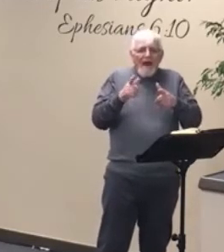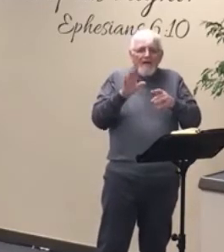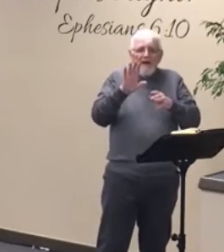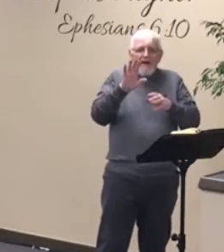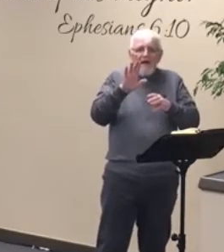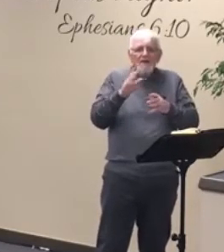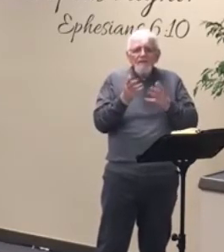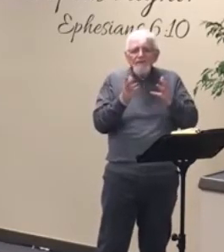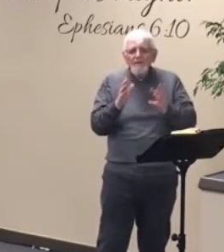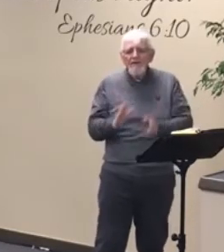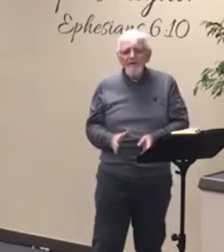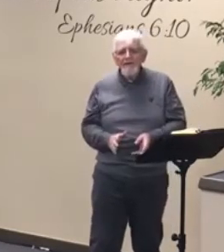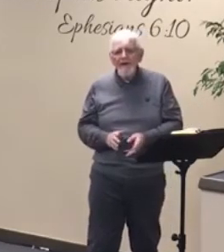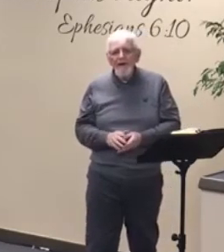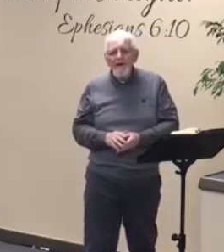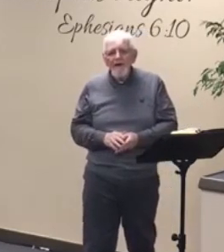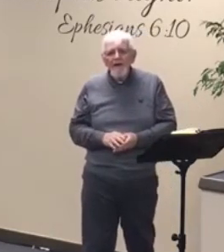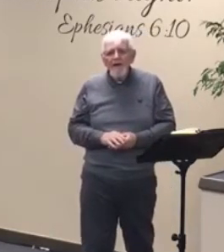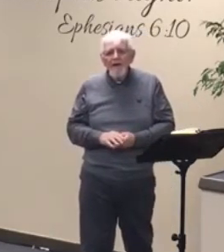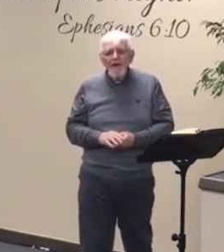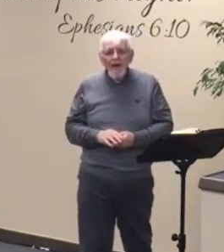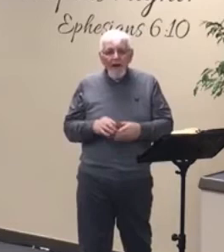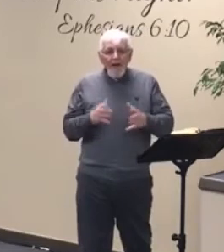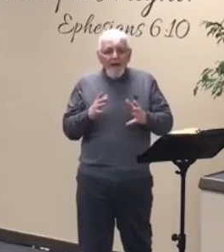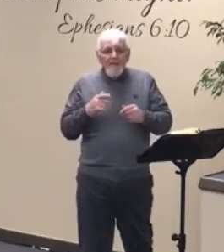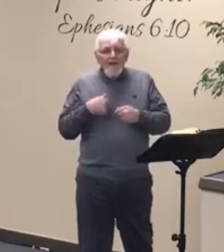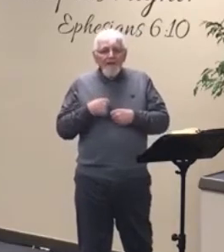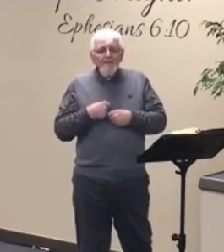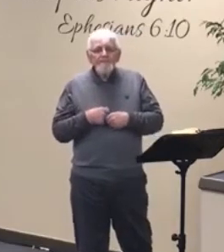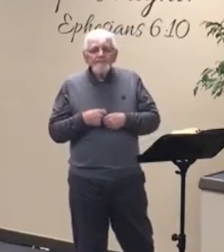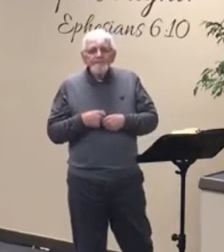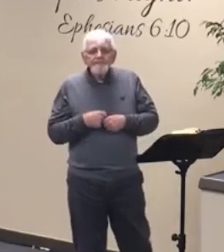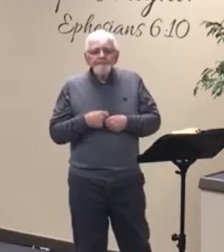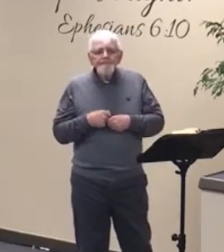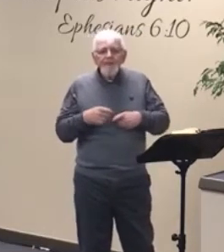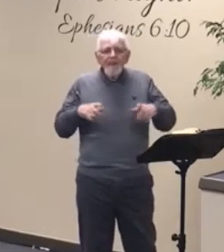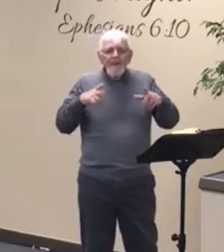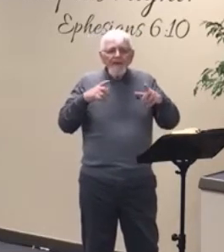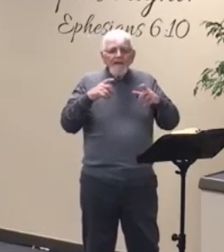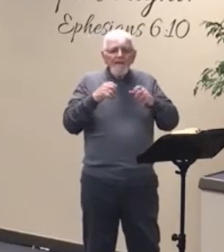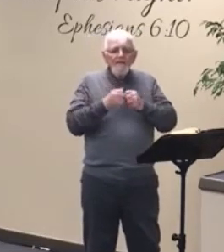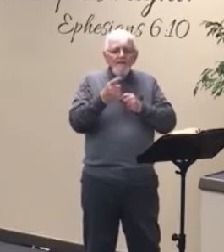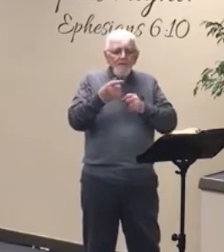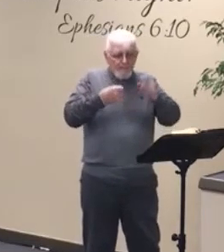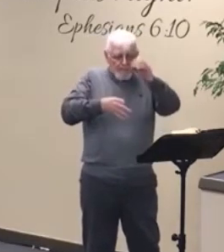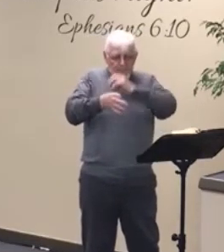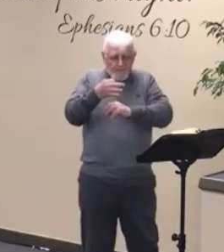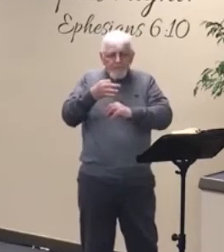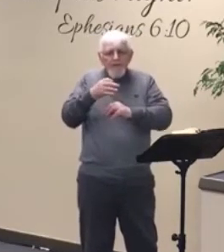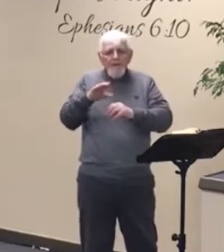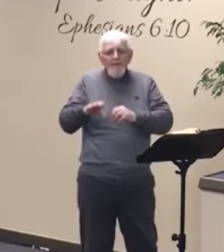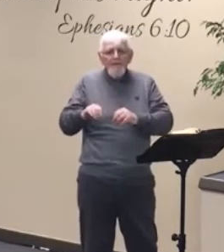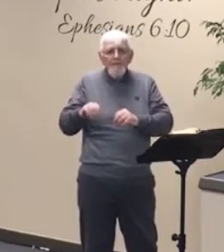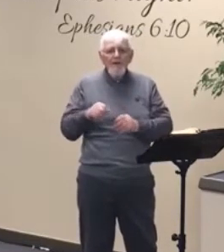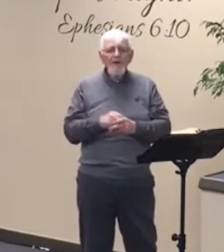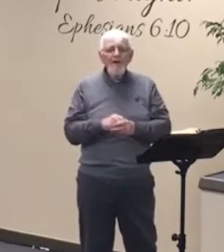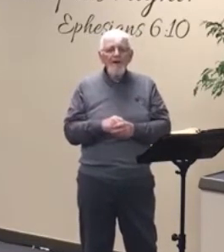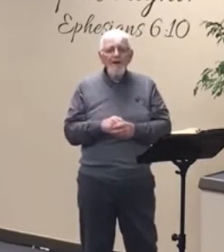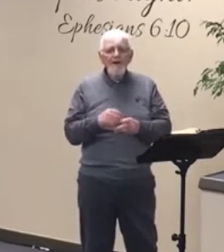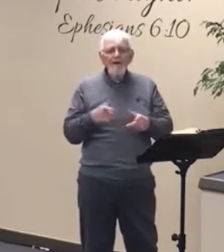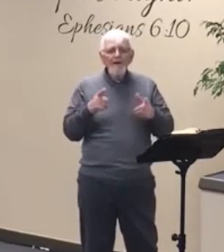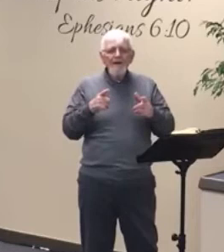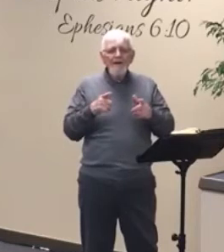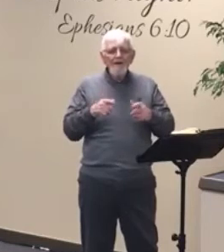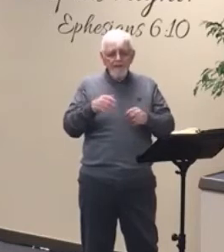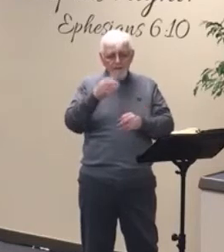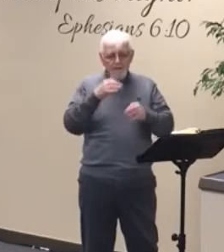servant, Judah says, let me, abide instead of the lad, a bondman to my Lord, and let the lad